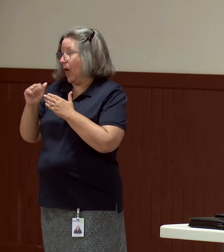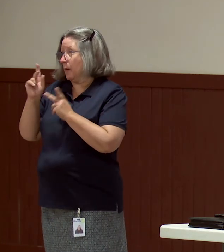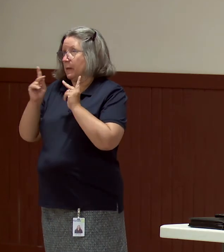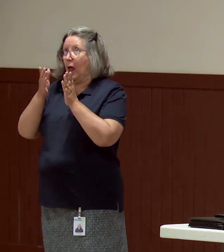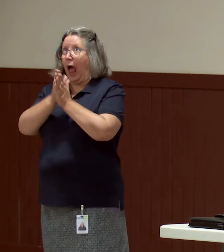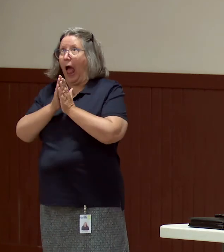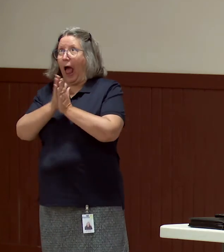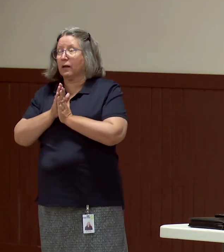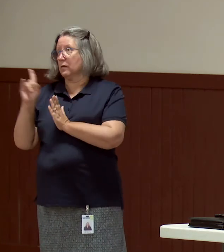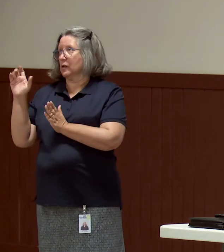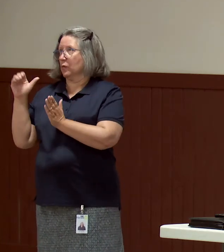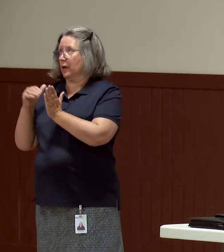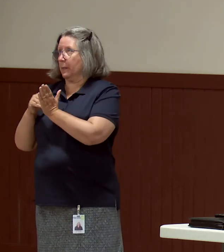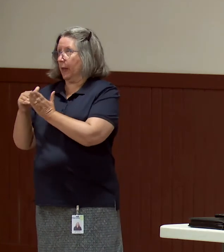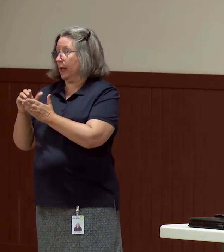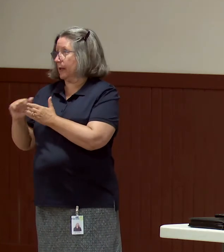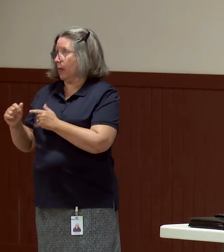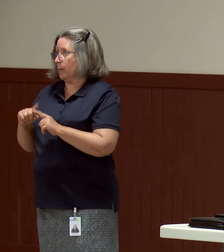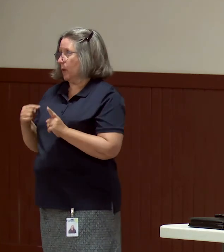tasks.